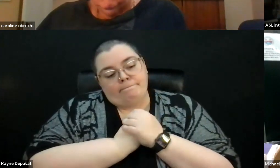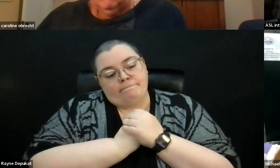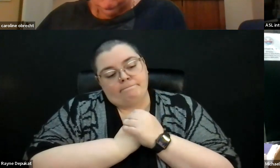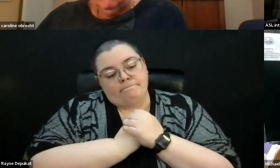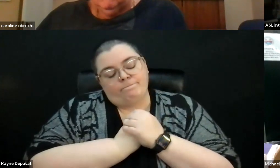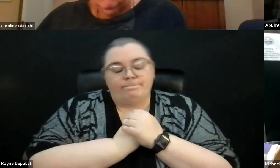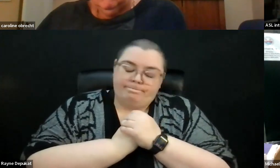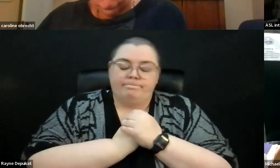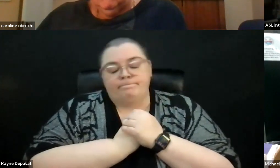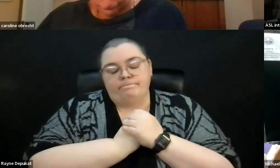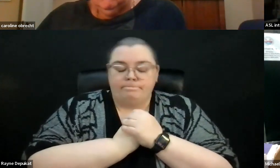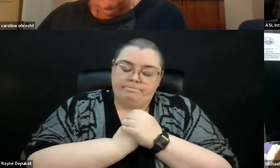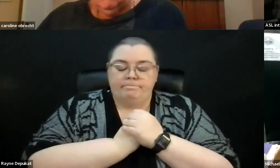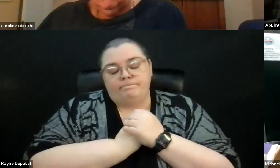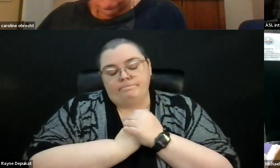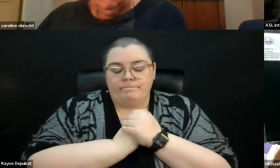is